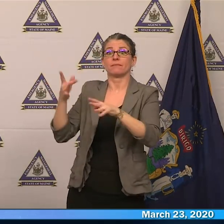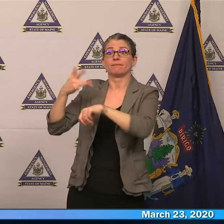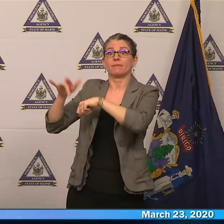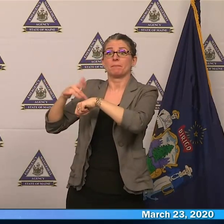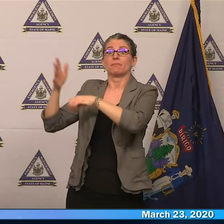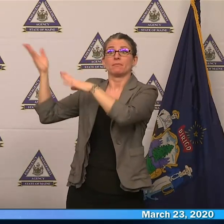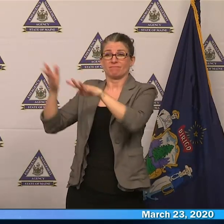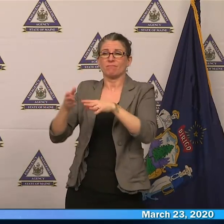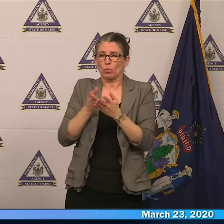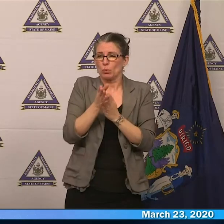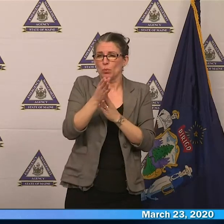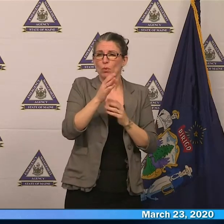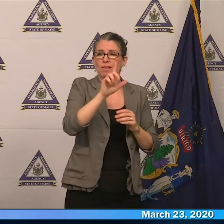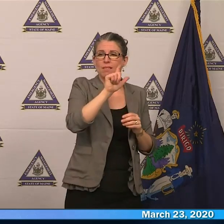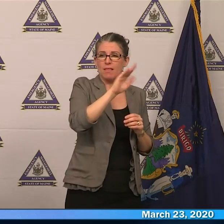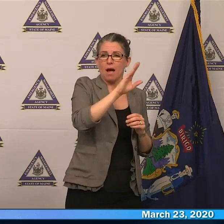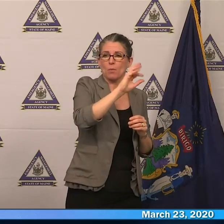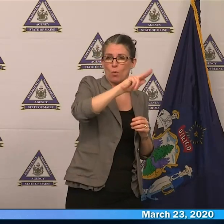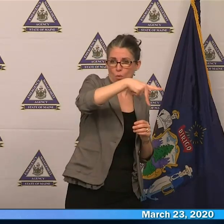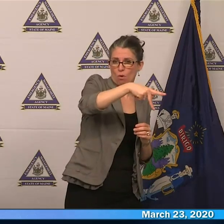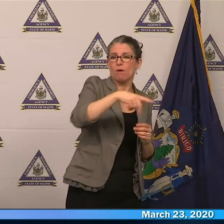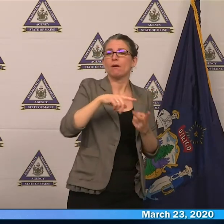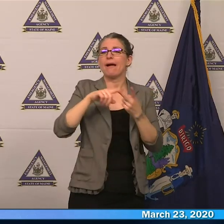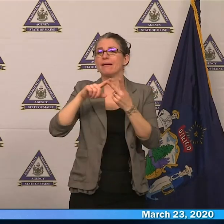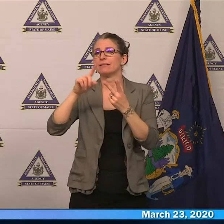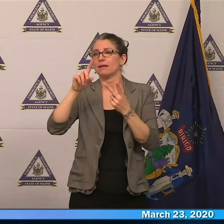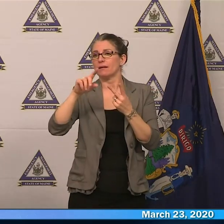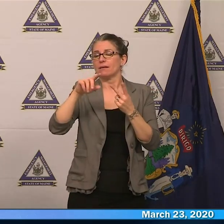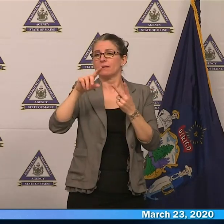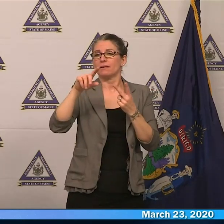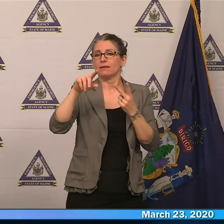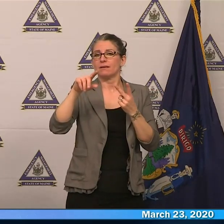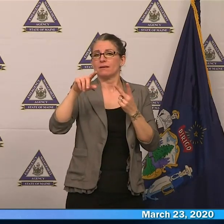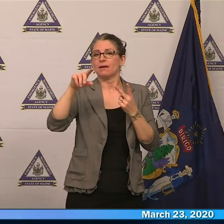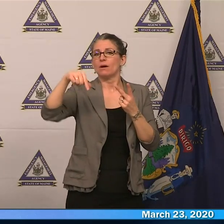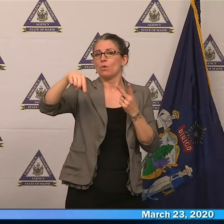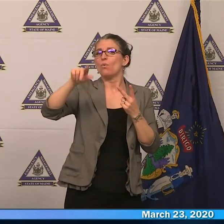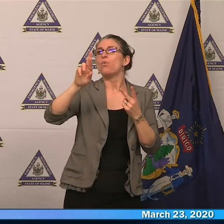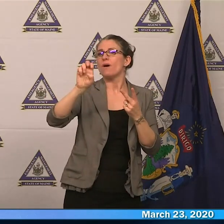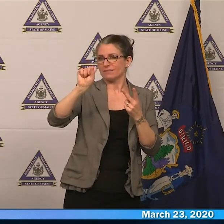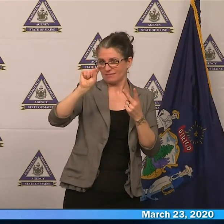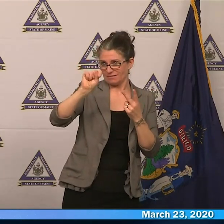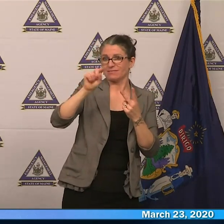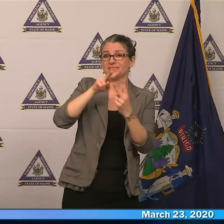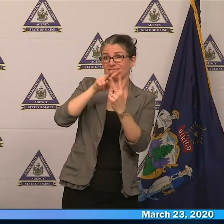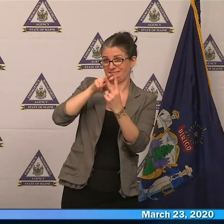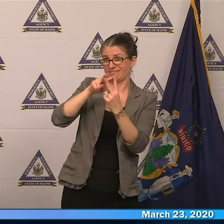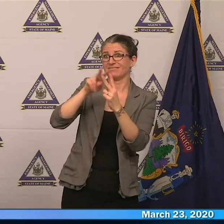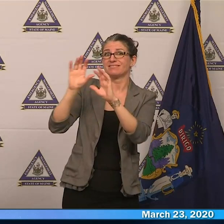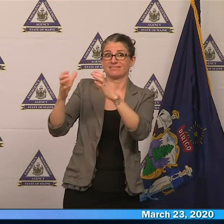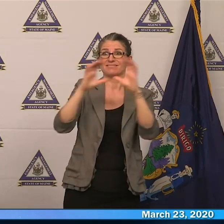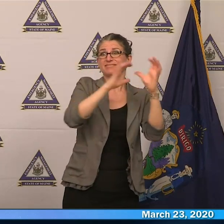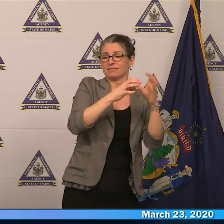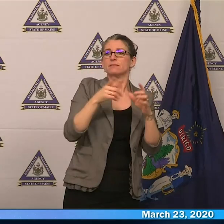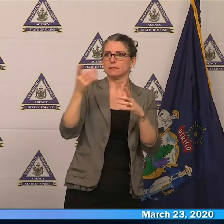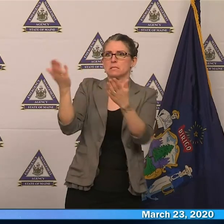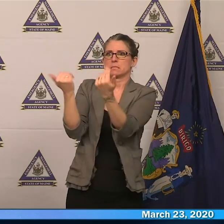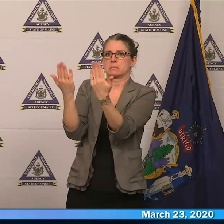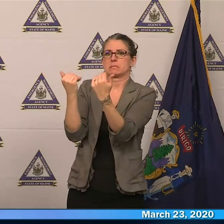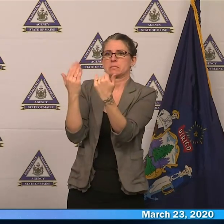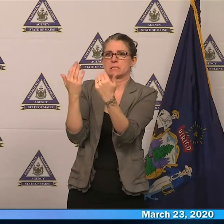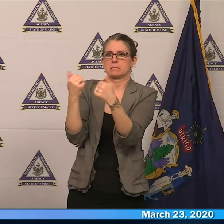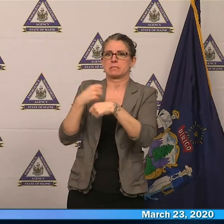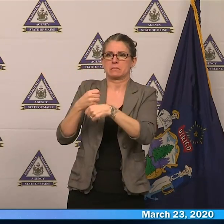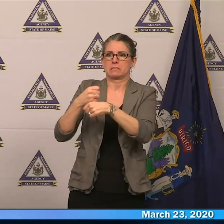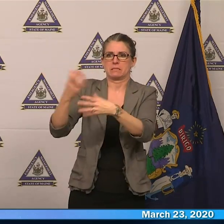we recognize that there are certain groups of individuals who we're focusing on, because the result of that test